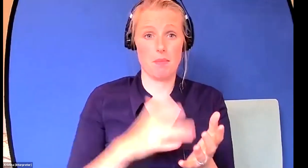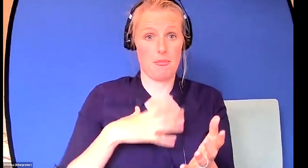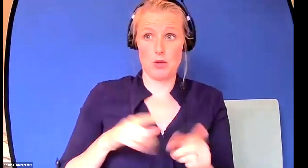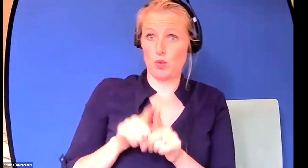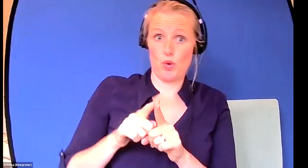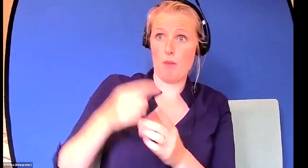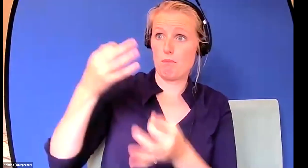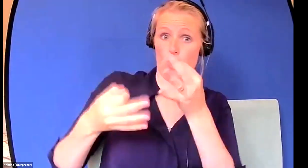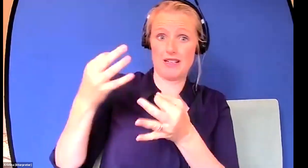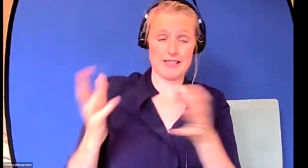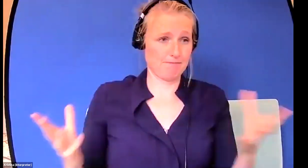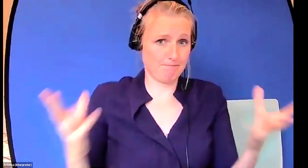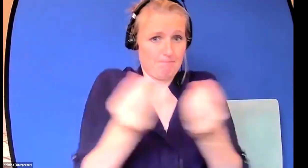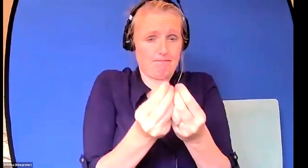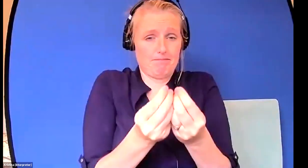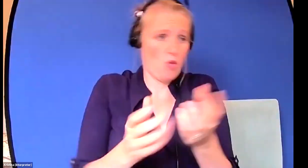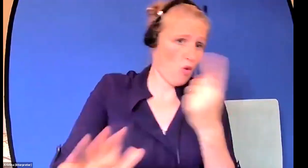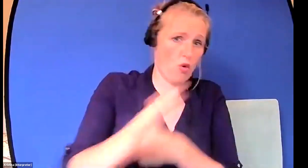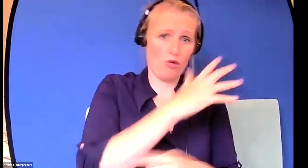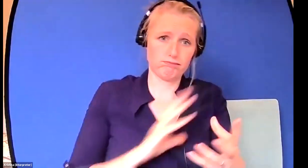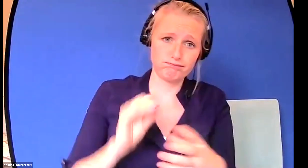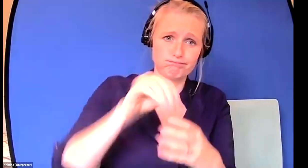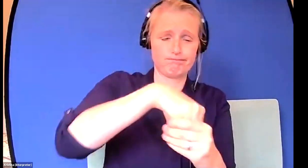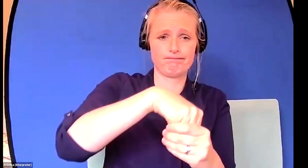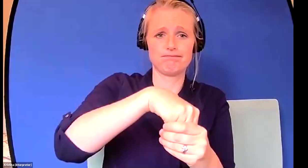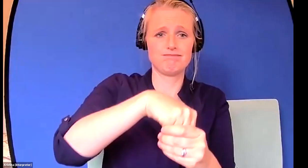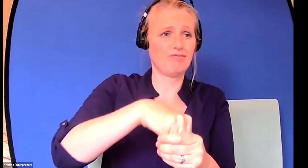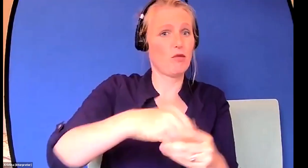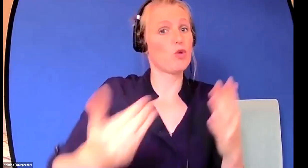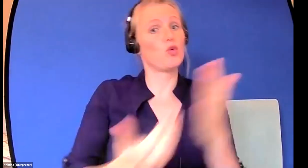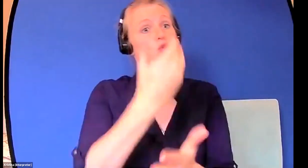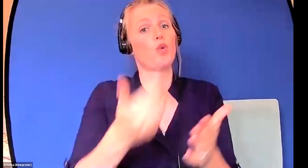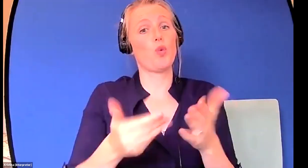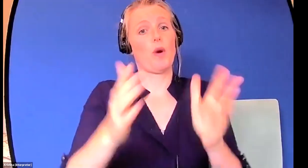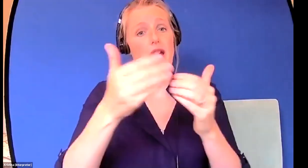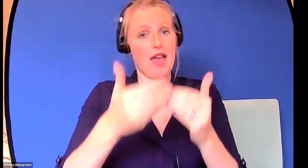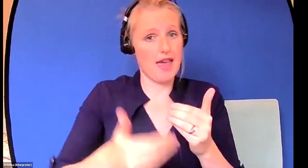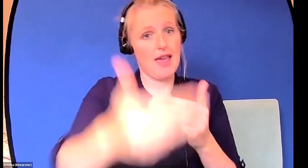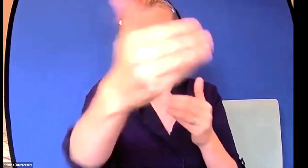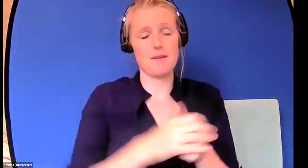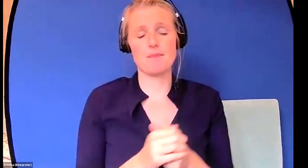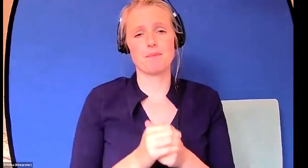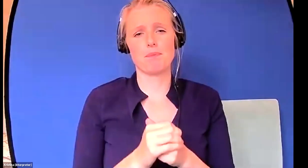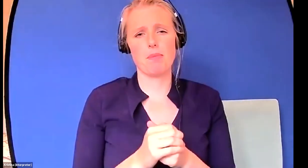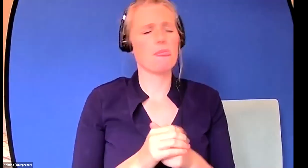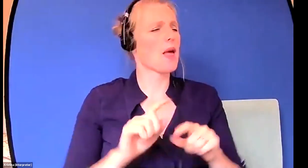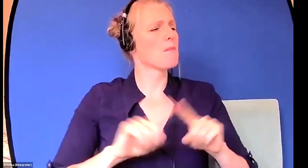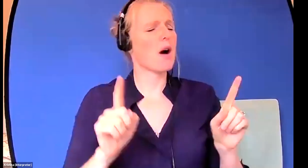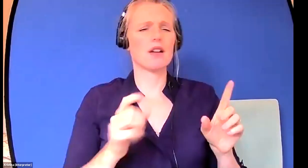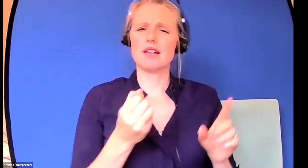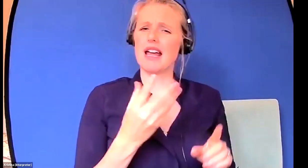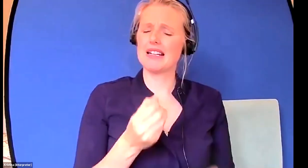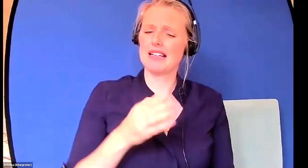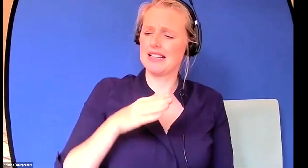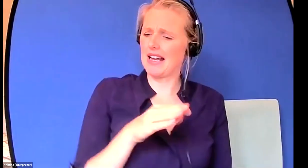that had stemmed from post-1968 social movements. But recast, if you like, in a new guise, in